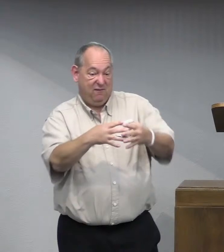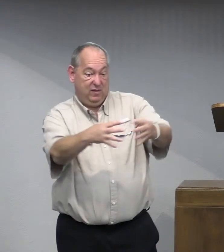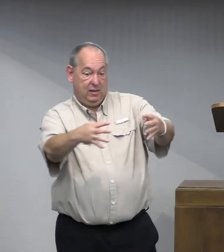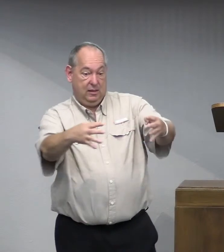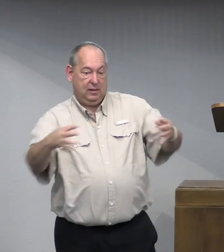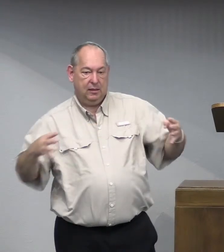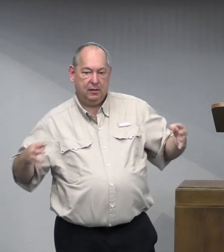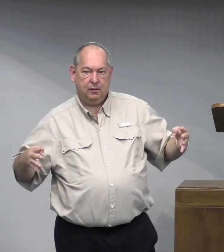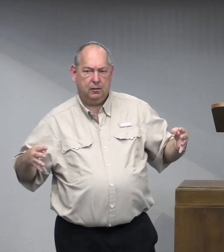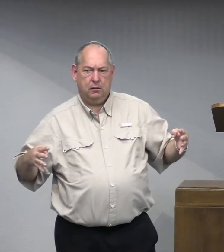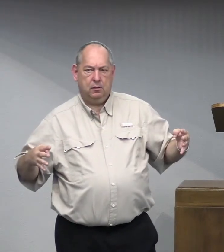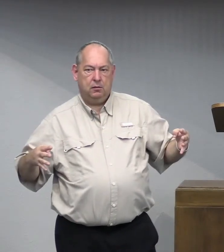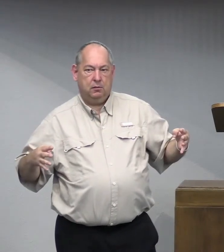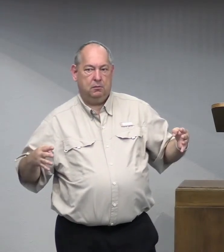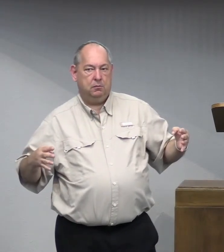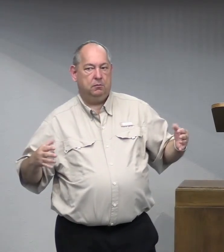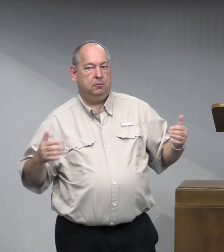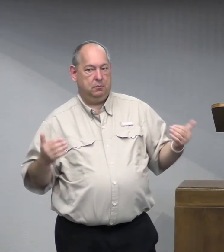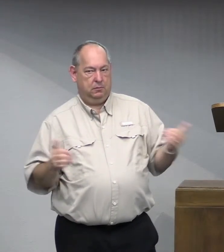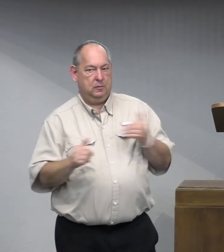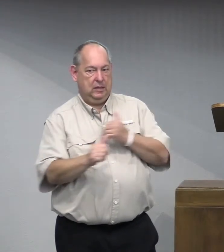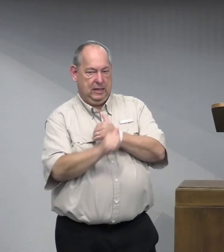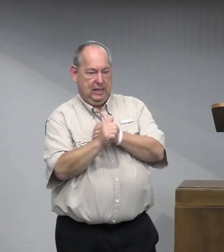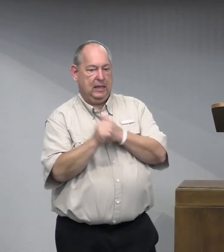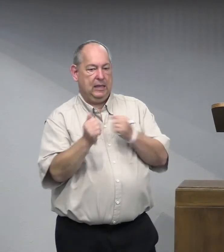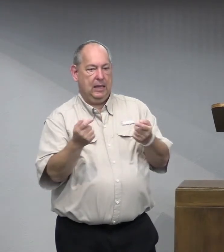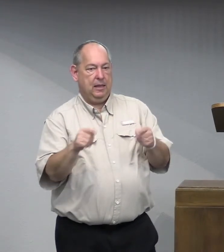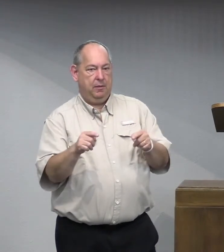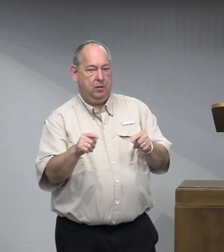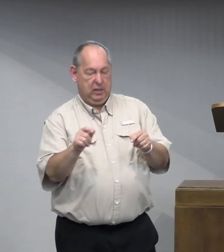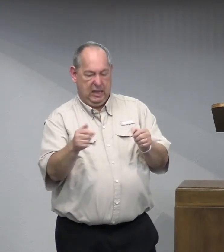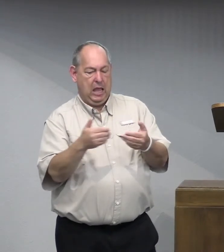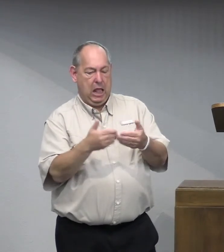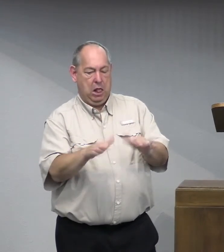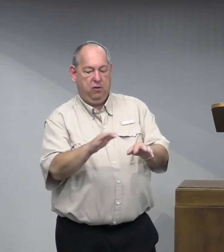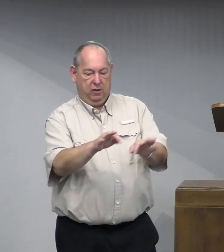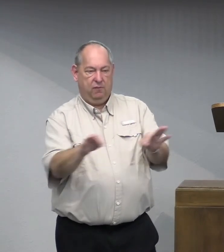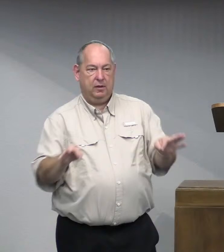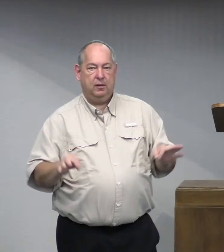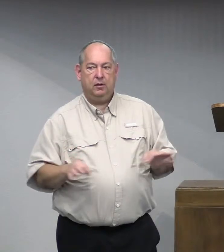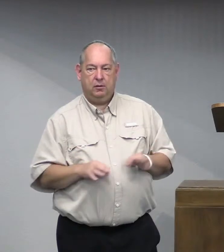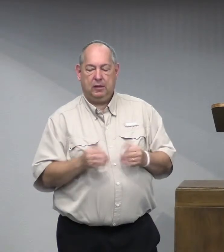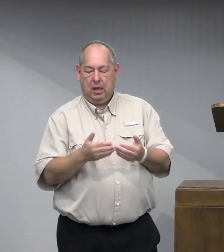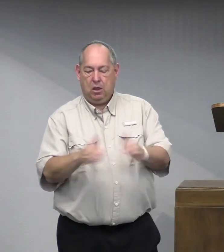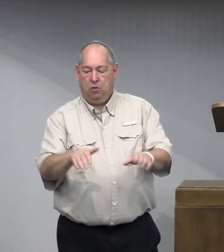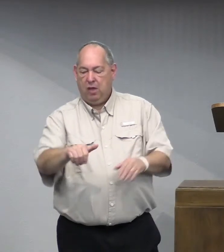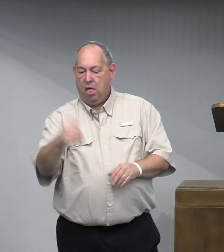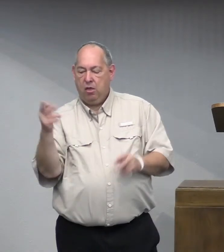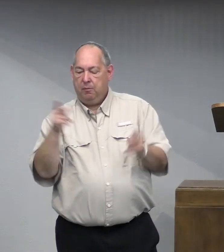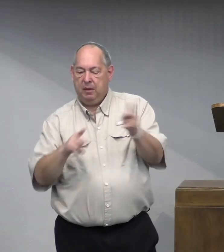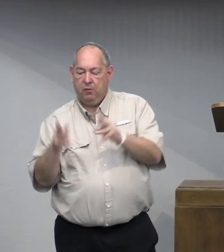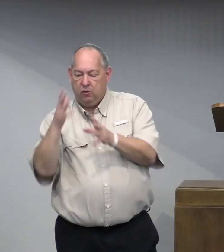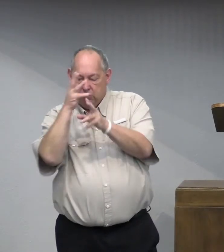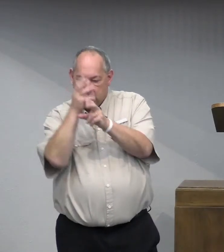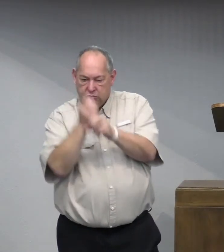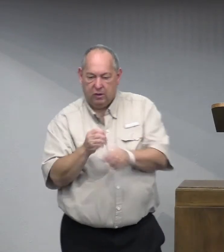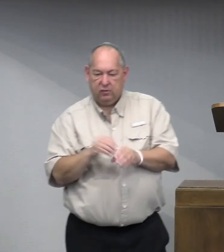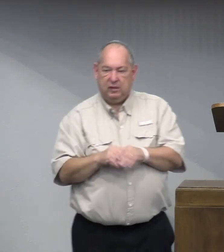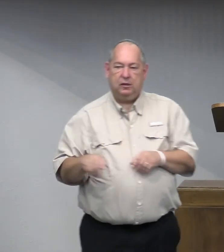fence, it's vulnerable. You lose it, and you lose other people's trust in